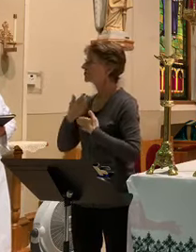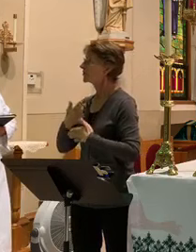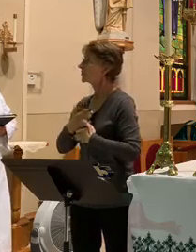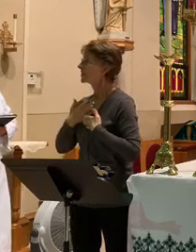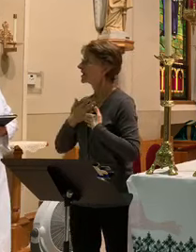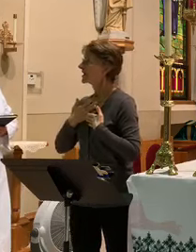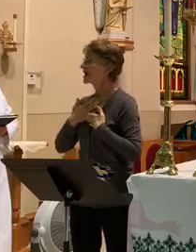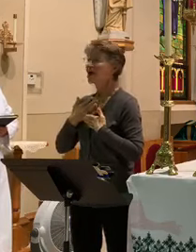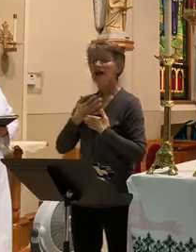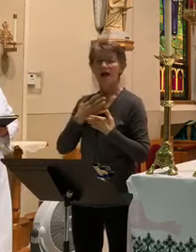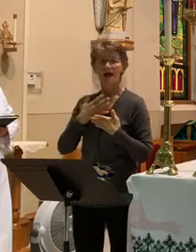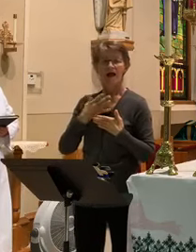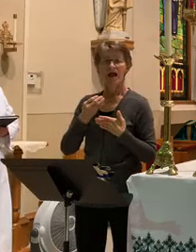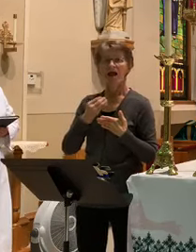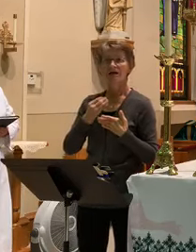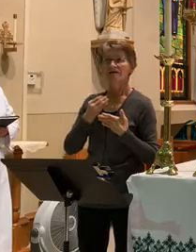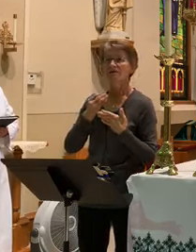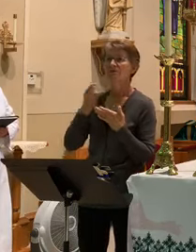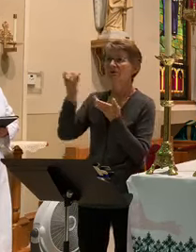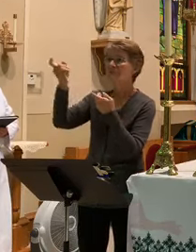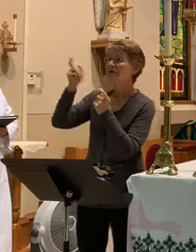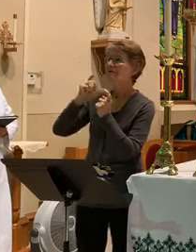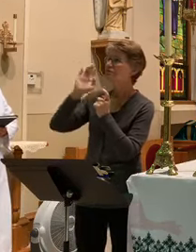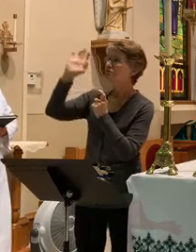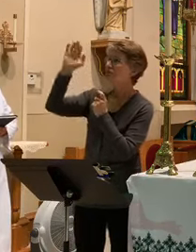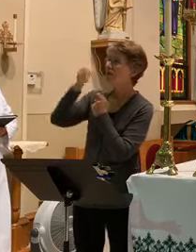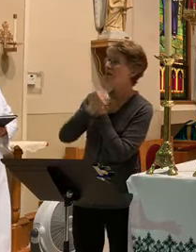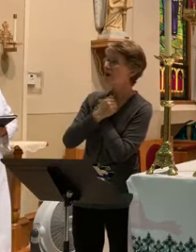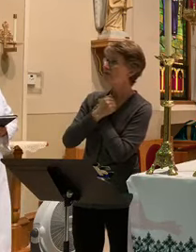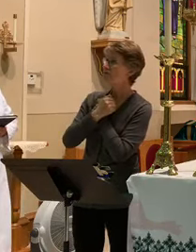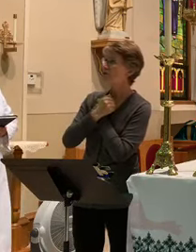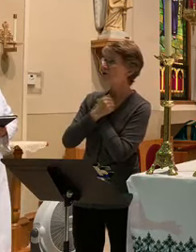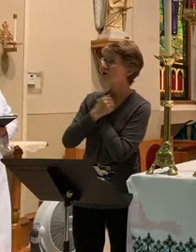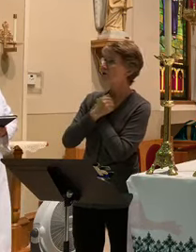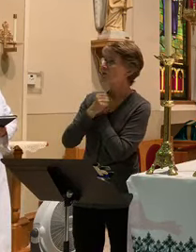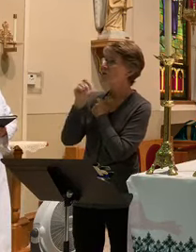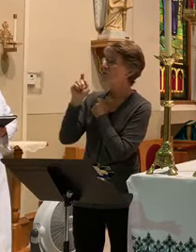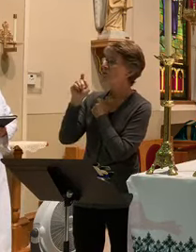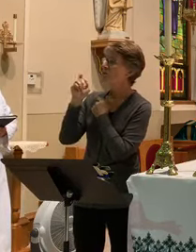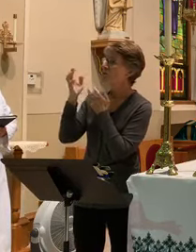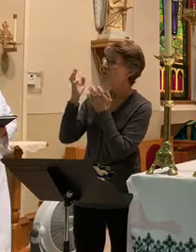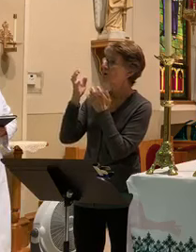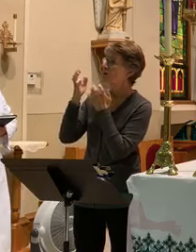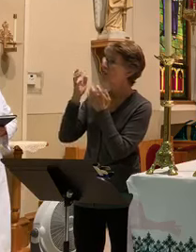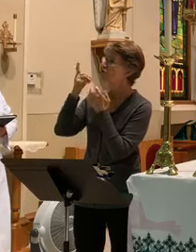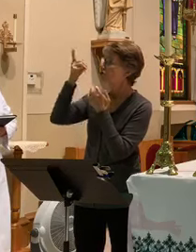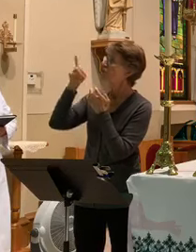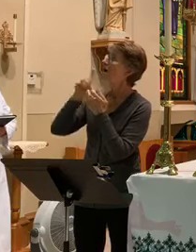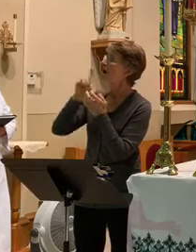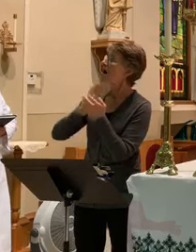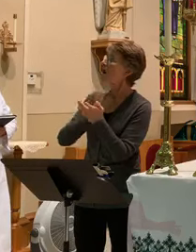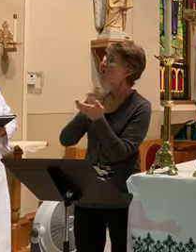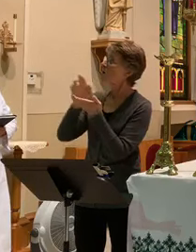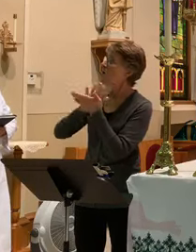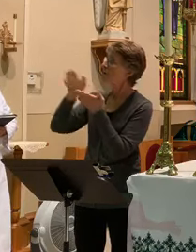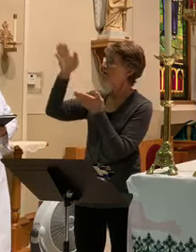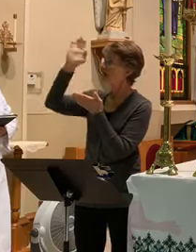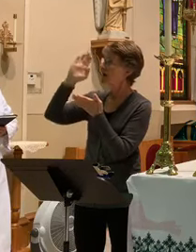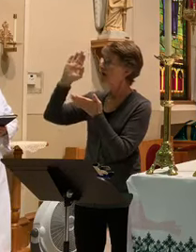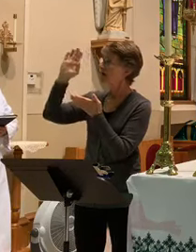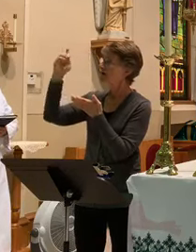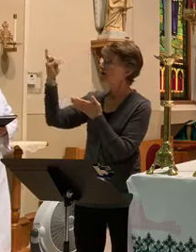and joy brings forth your love into this world. As you live and reign, our great and holy God, forever and